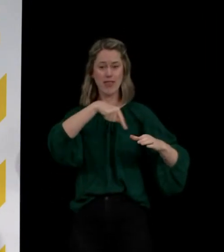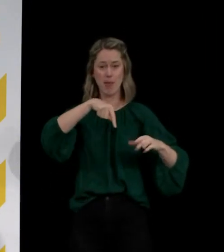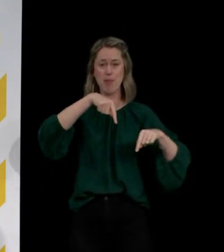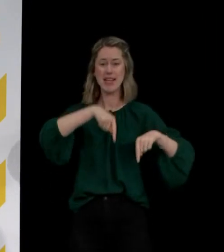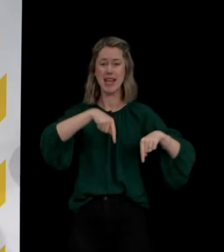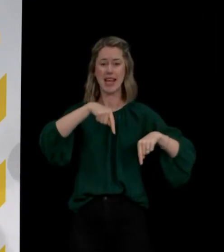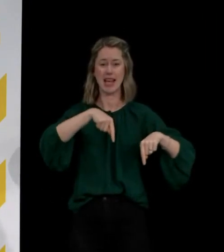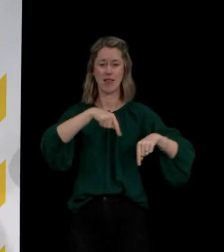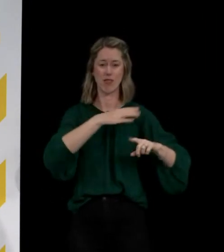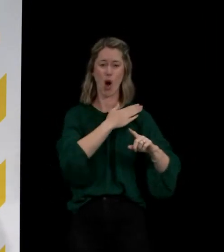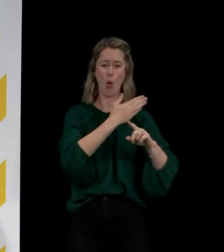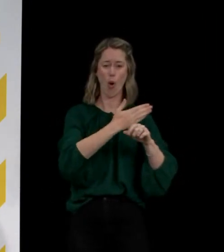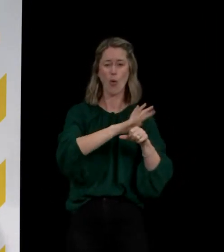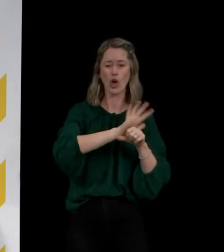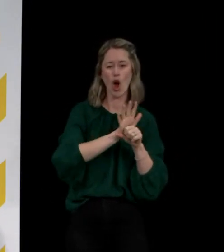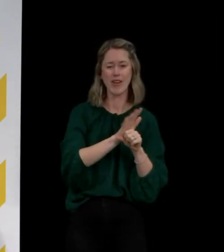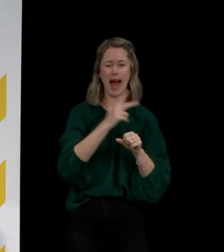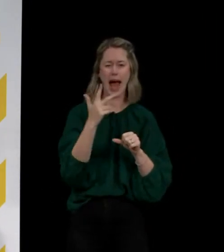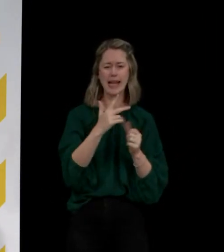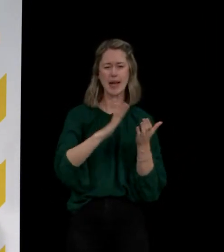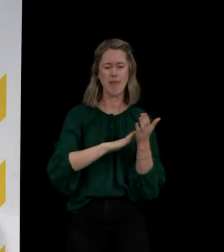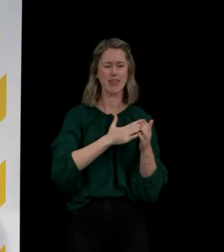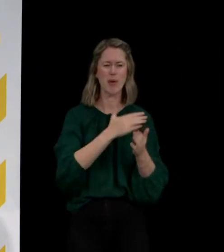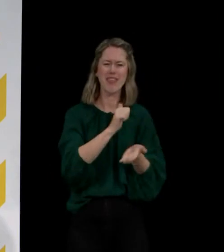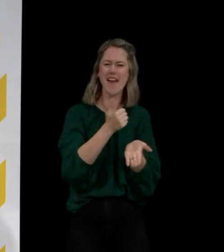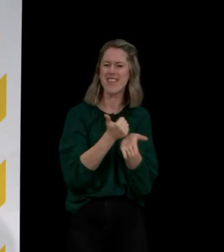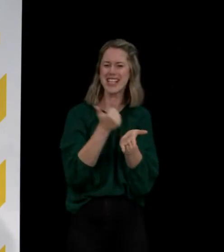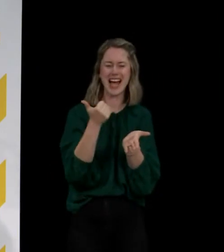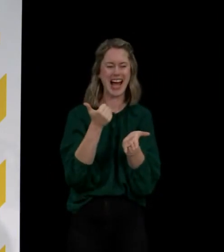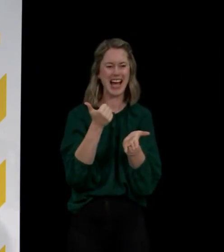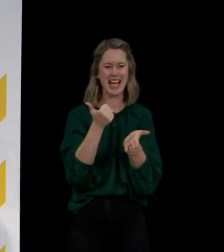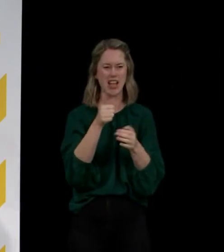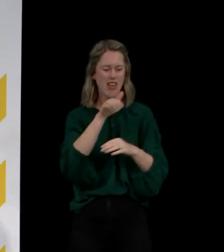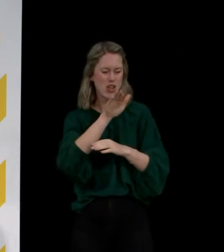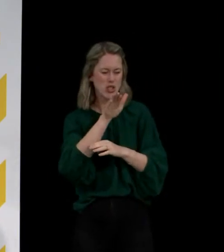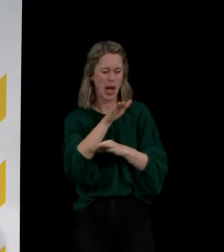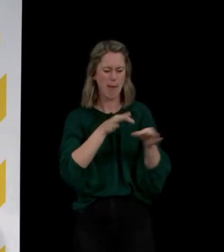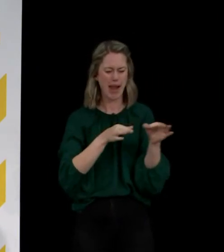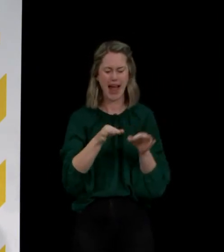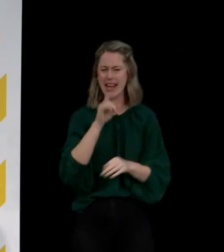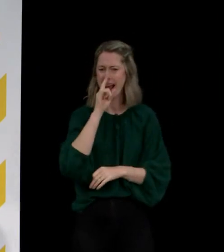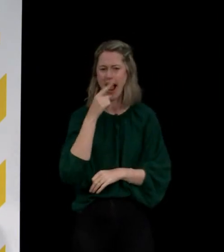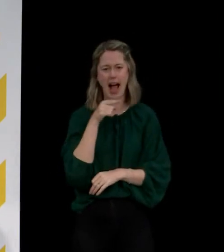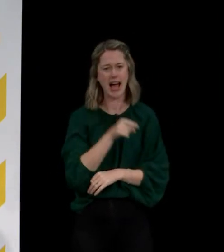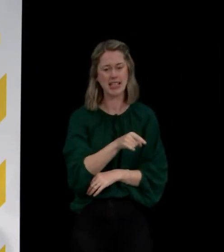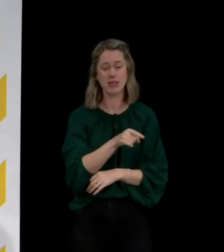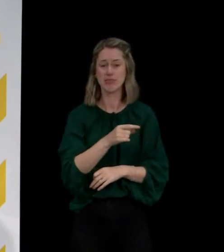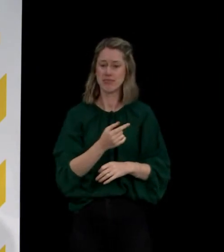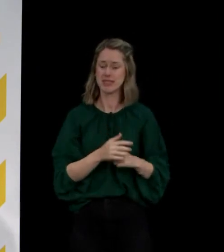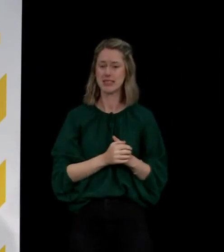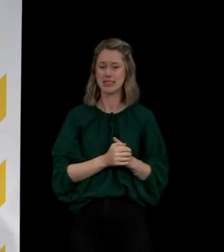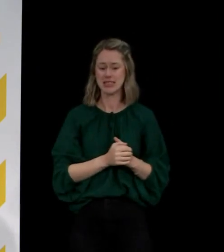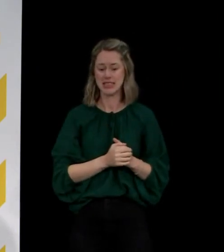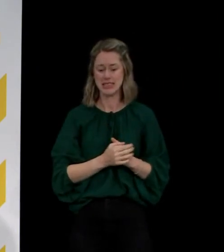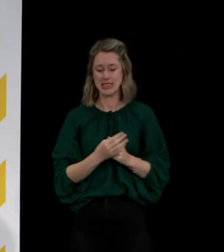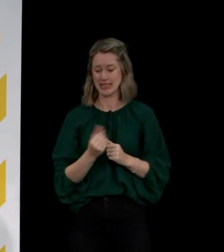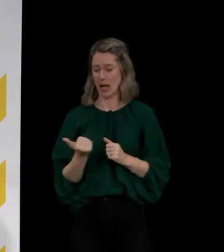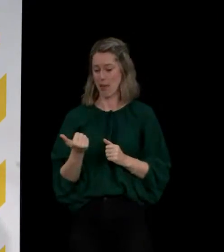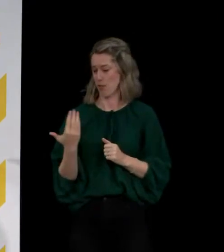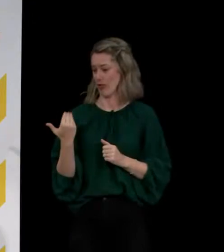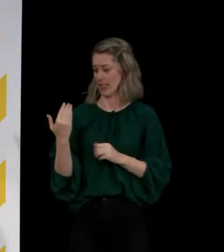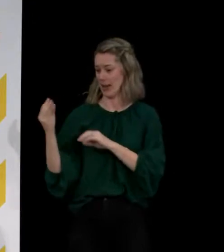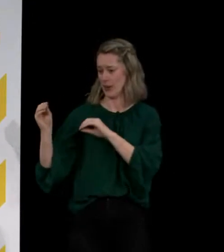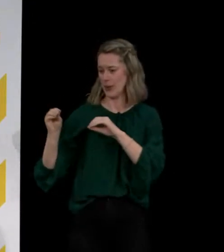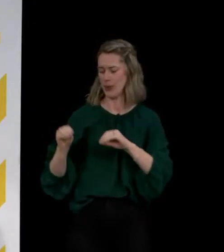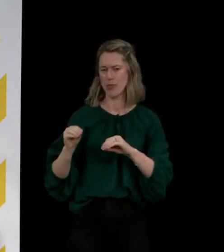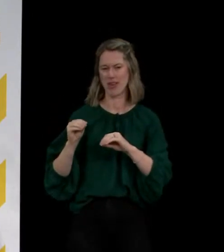for the entire time of COVID, but on visas that haven't given them certainty for the long term. Some may have been here more recently,